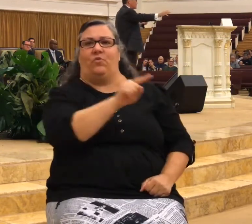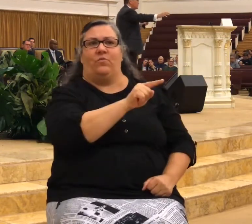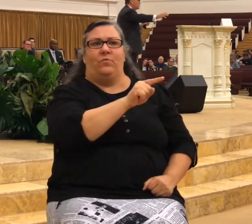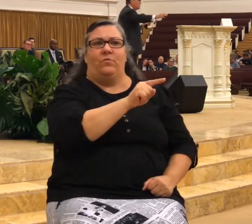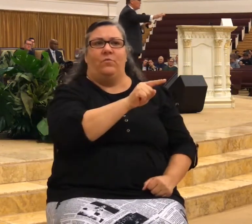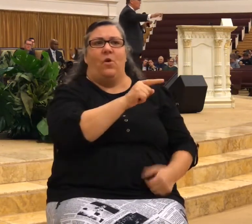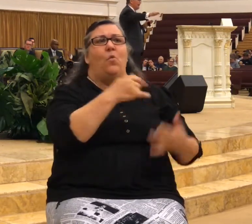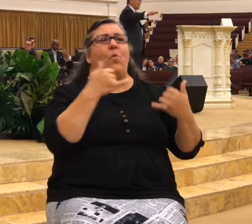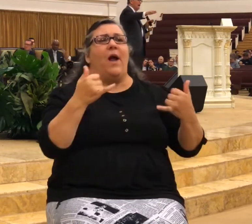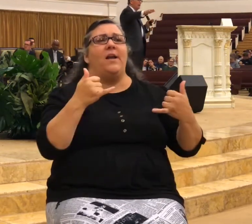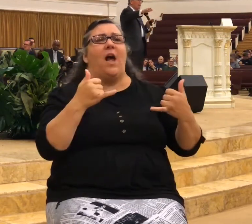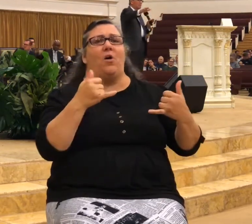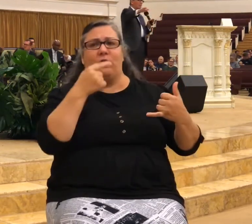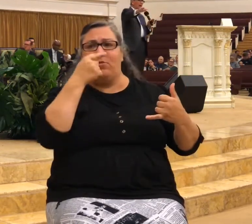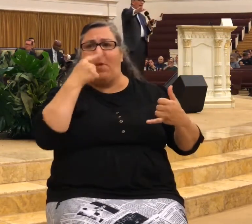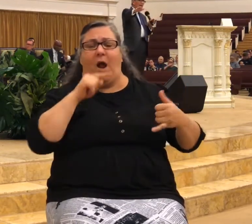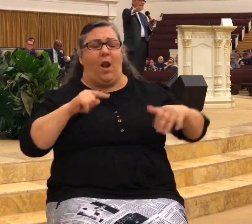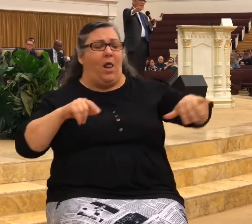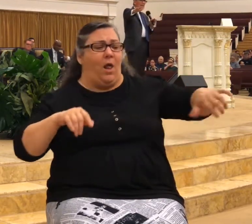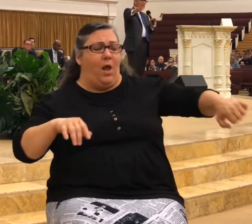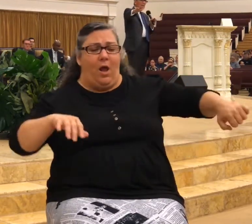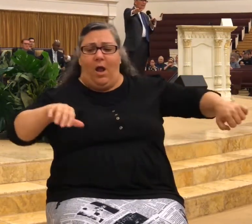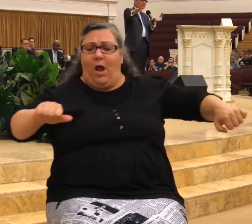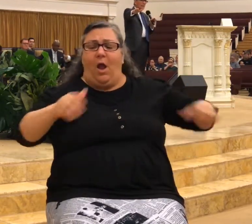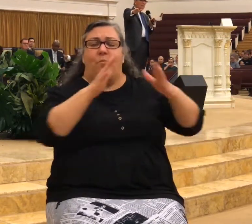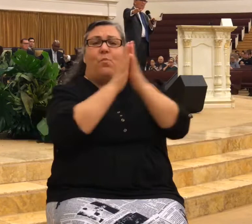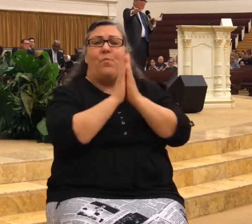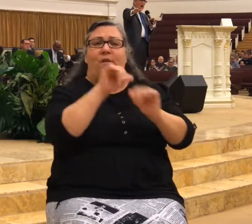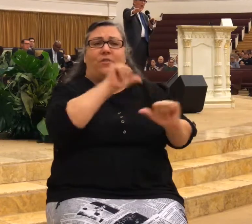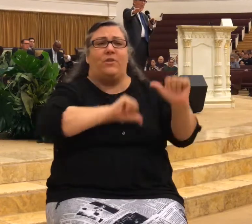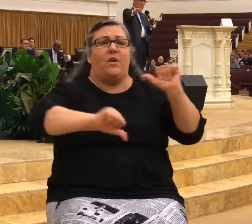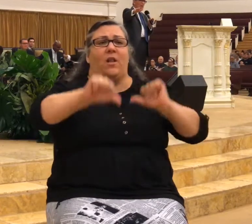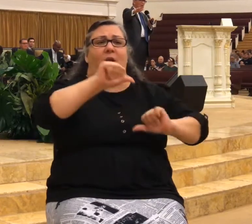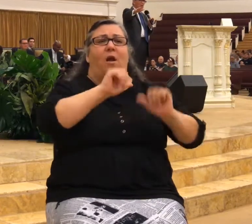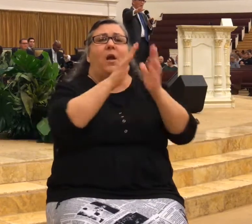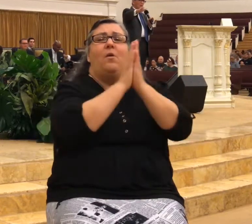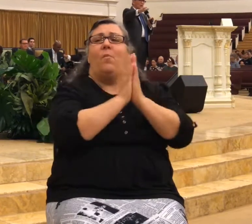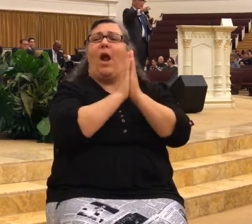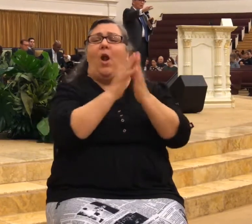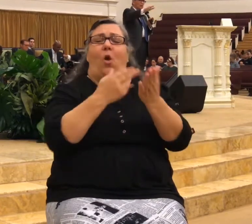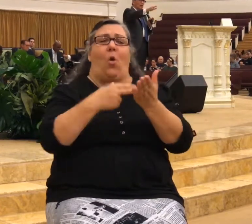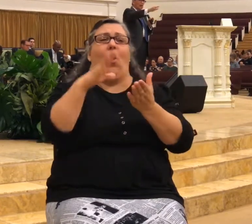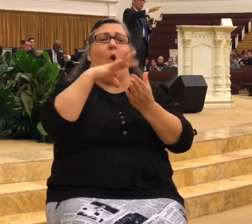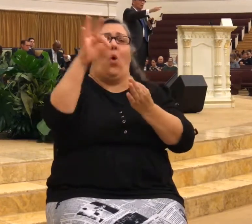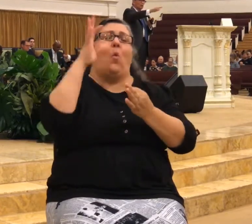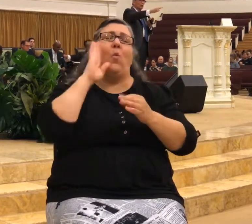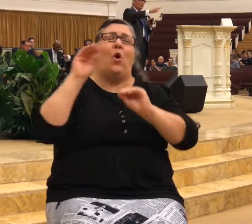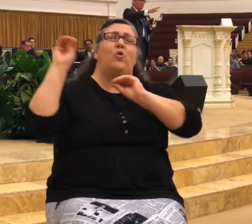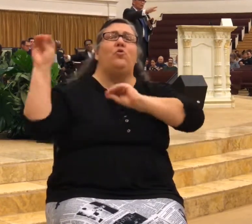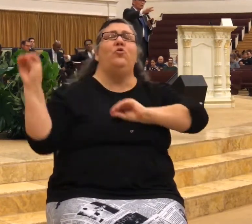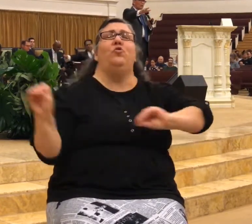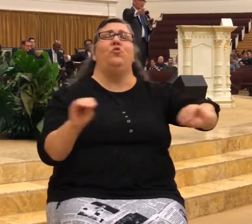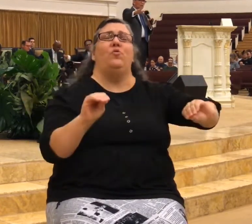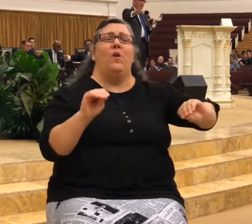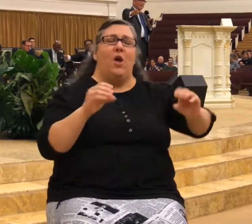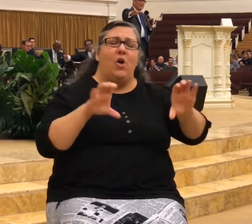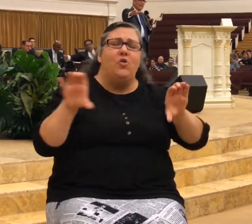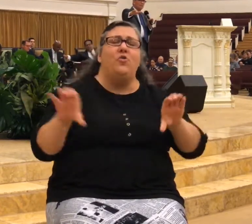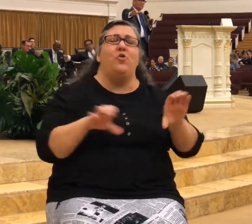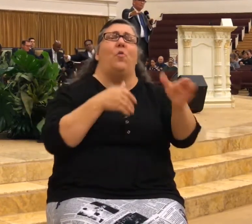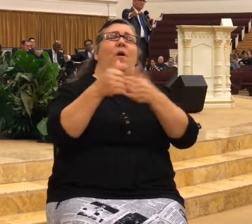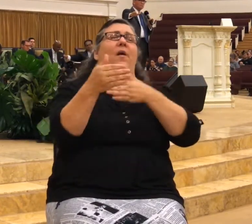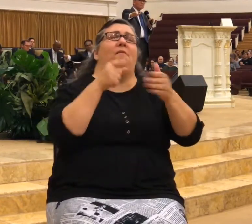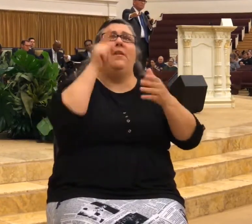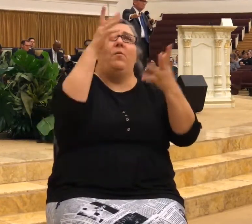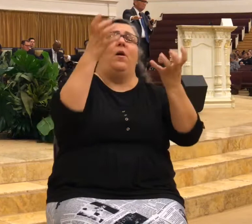near you right now and pray? Let's pray together that the Holy Ghost would do what God wants to do in this service right now.